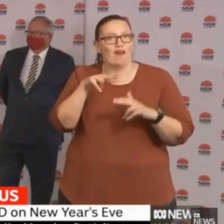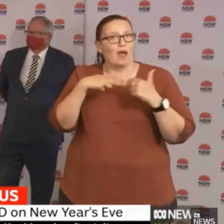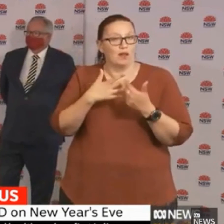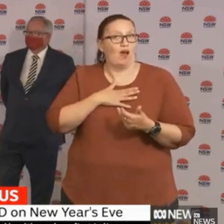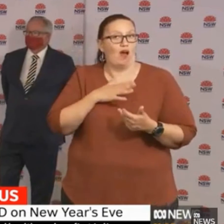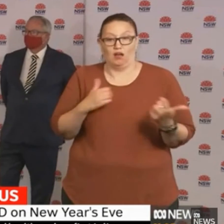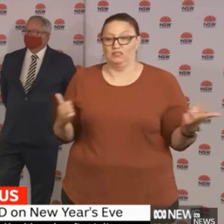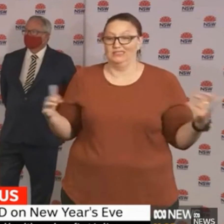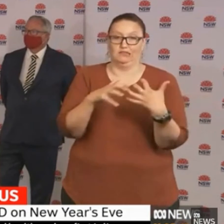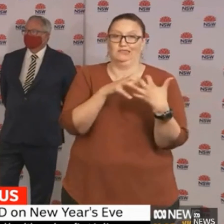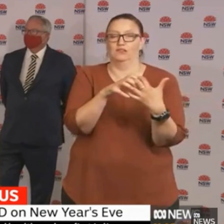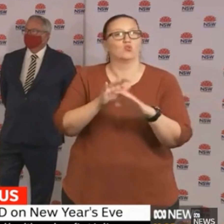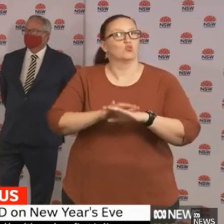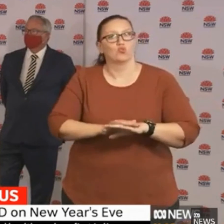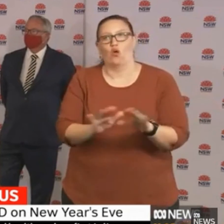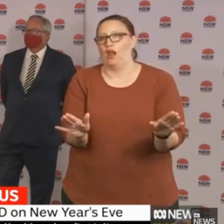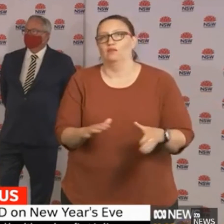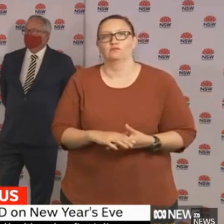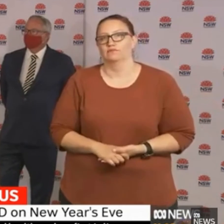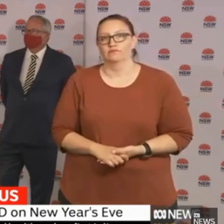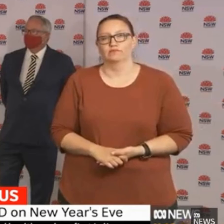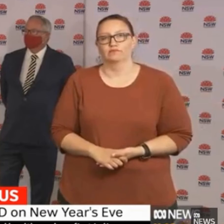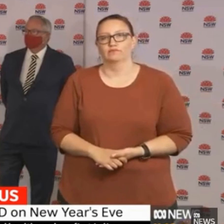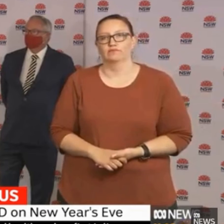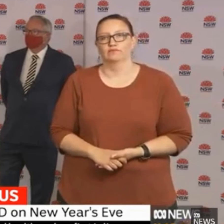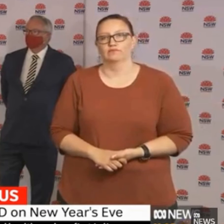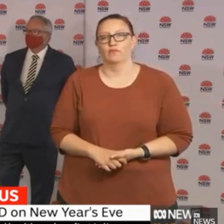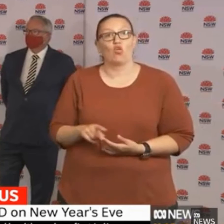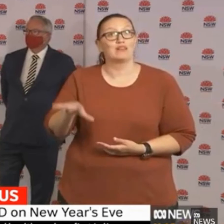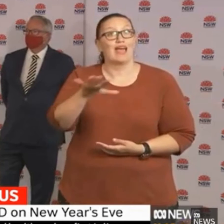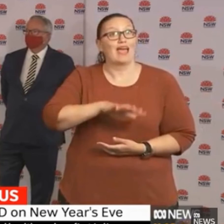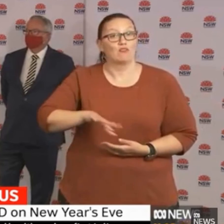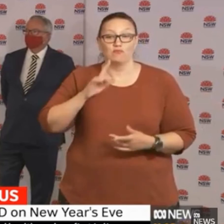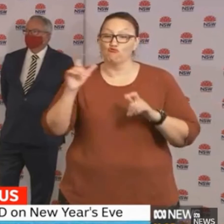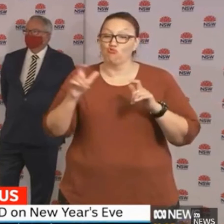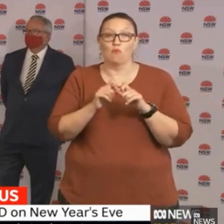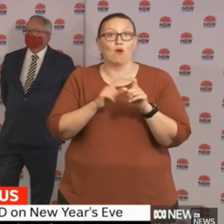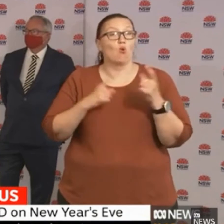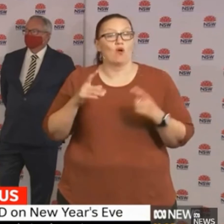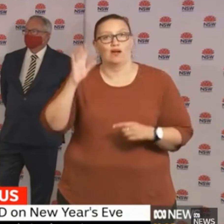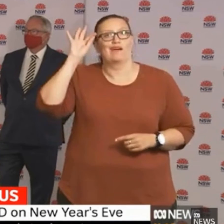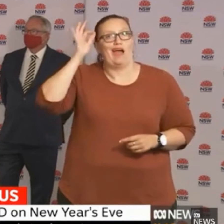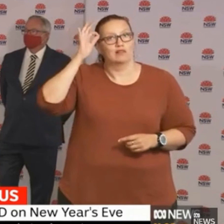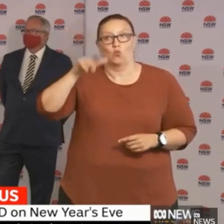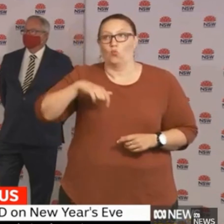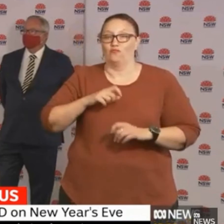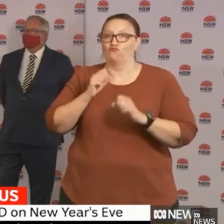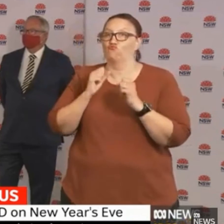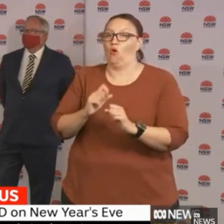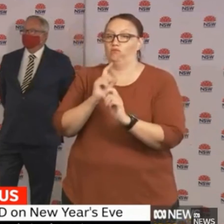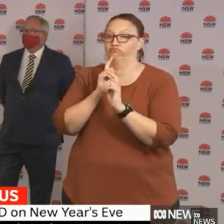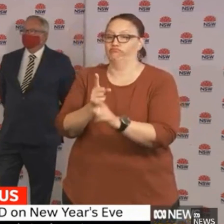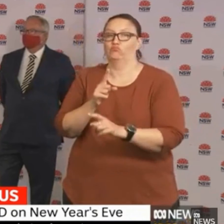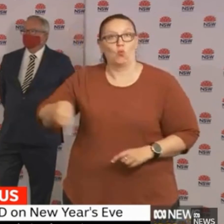without being part of an organised, ticketed, controlled, seated event. And those areas are obviously controlled by local government. So we've sent strong